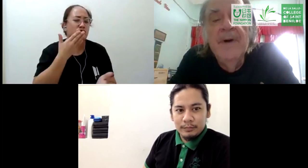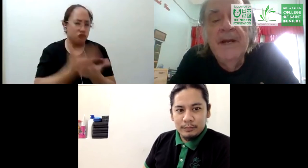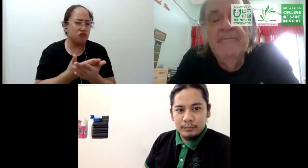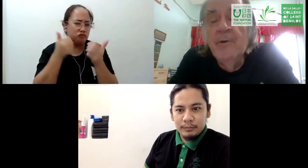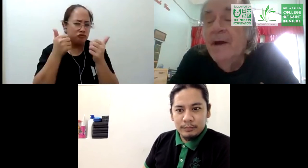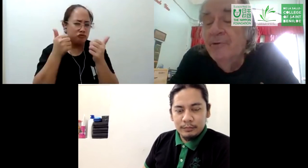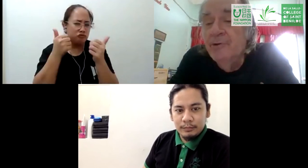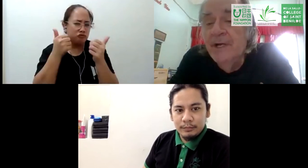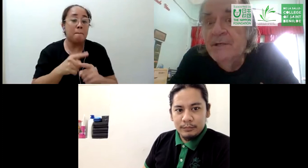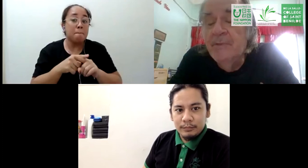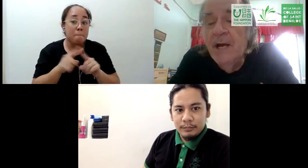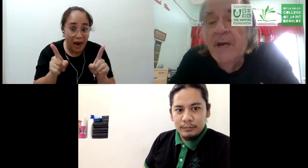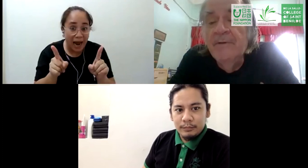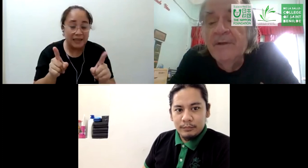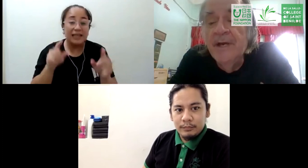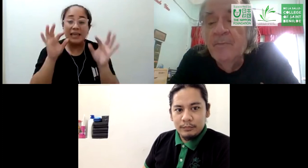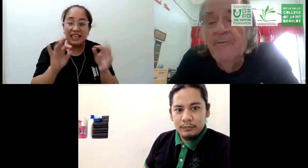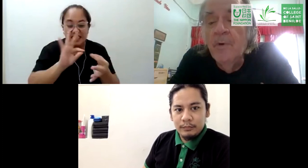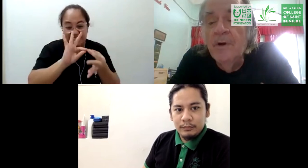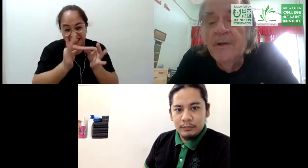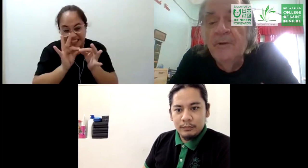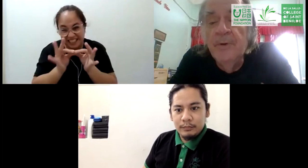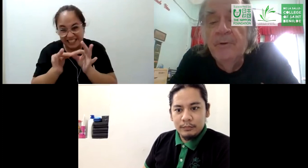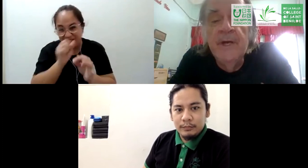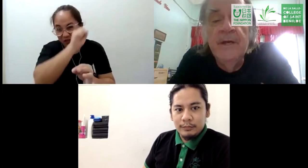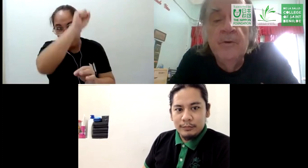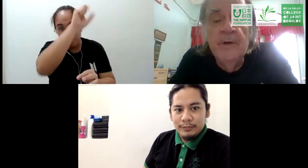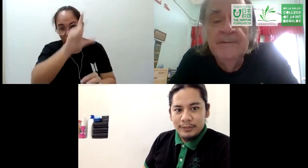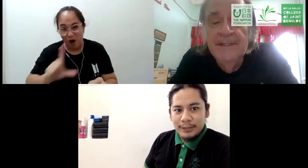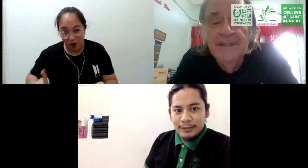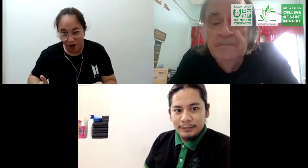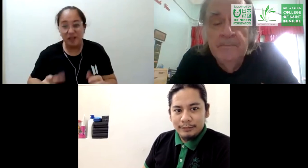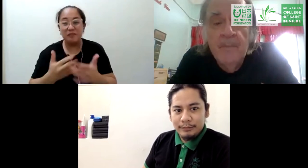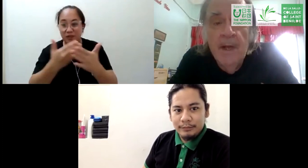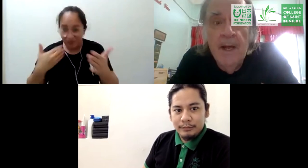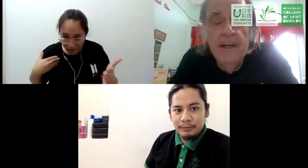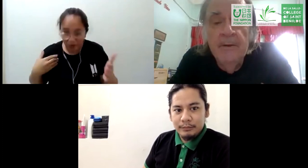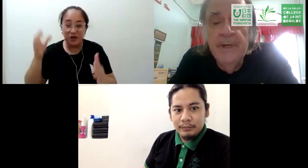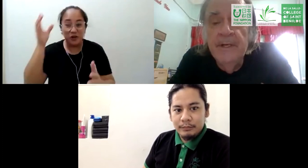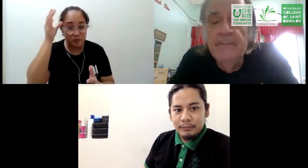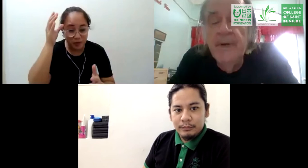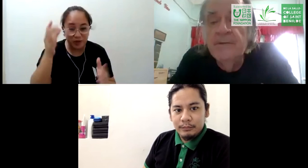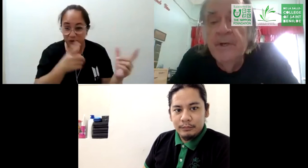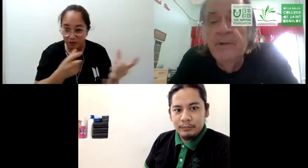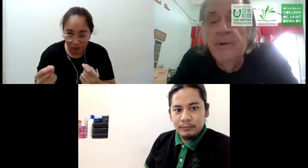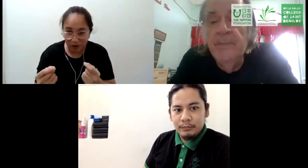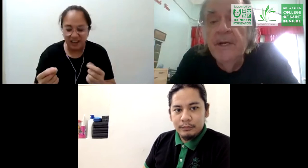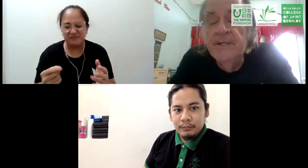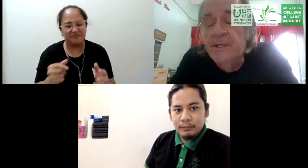but if you have to transcribe everything before the computer can do it, I don't think that's the best way to do it, because this way